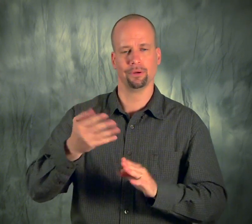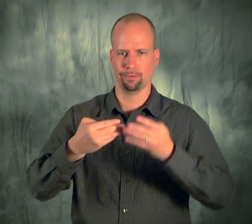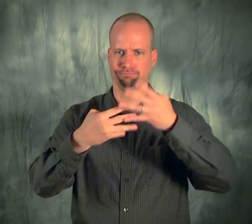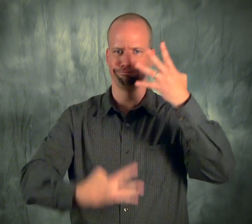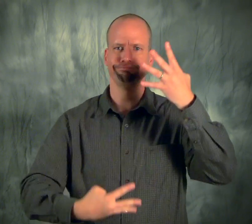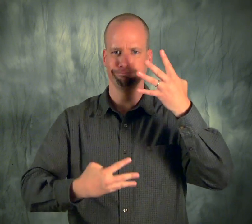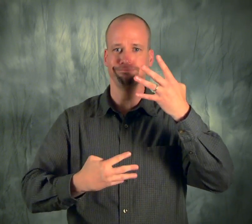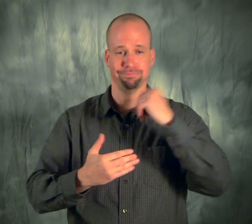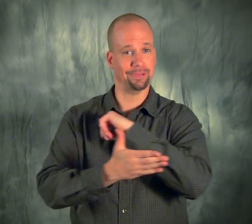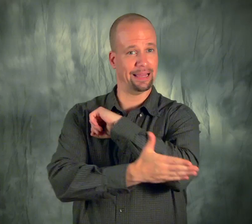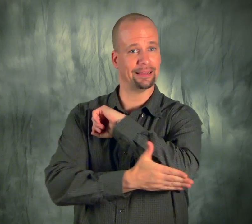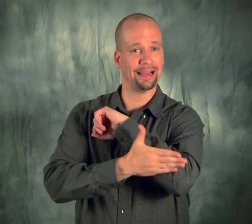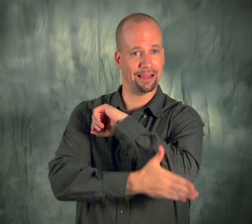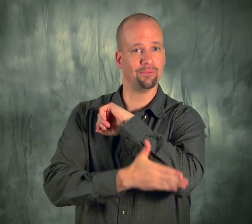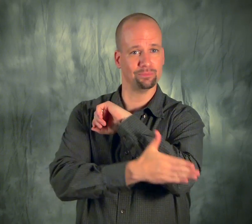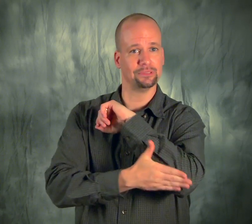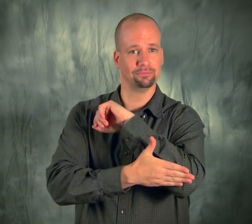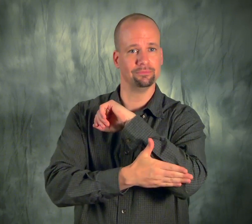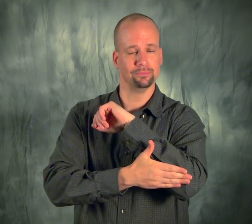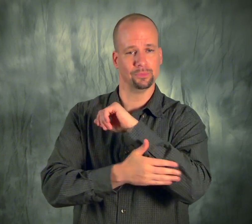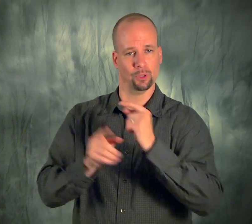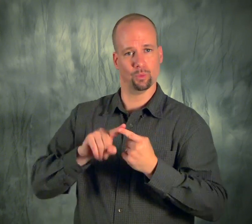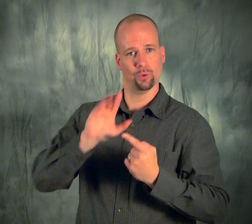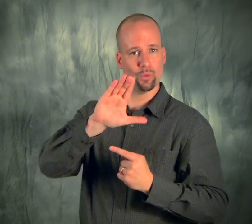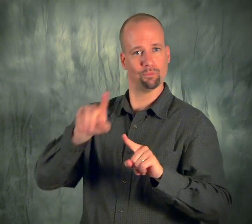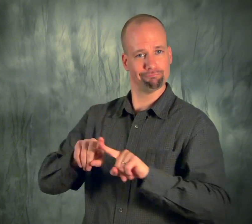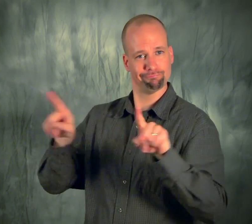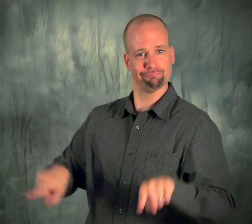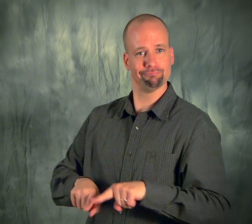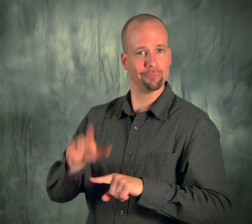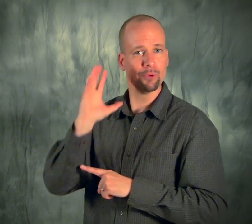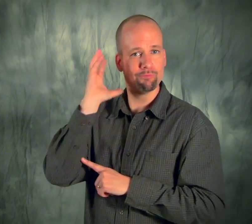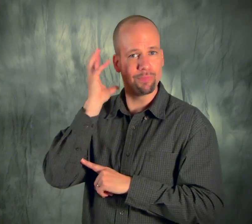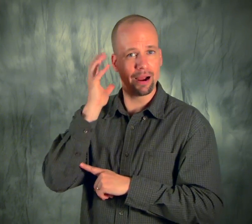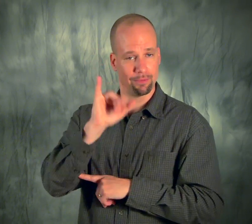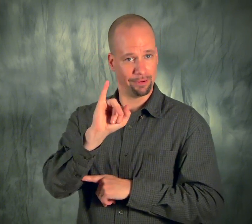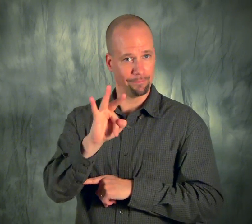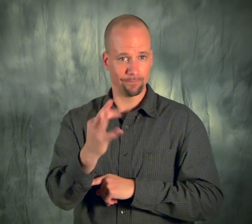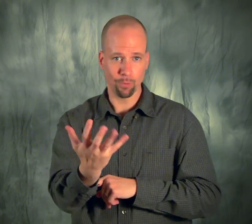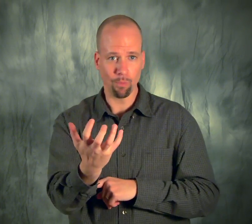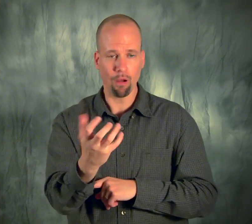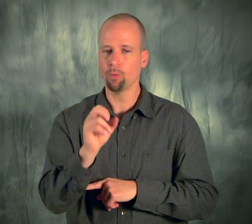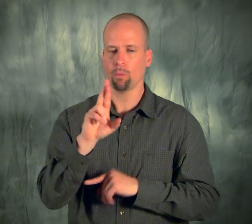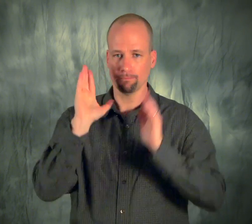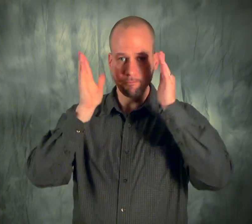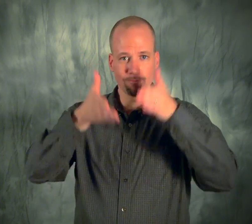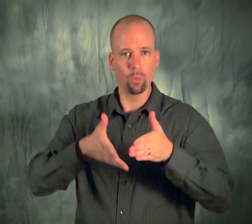You can program multiple counties into your radio, if you would like, or just one.